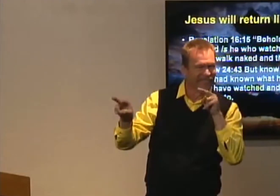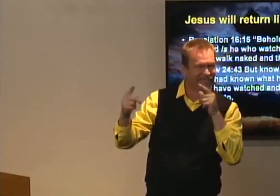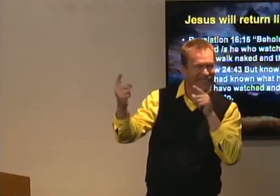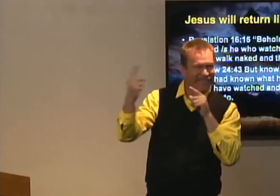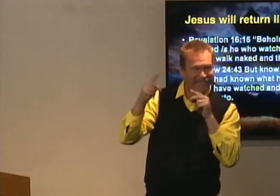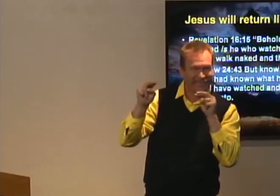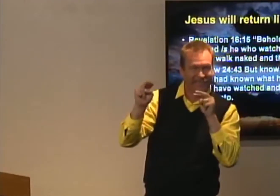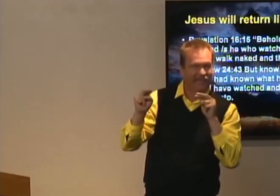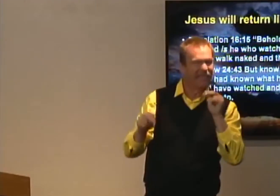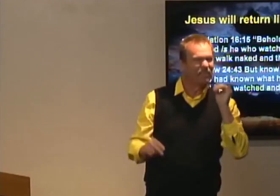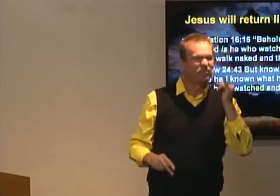and vigilant.